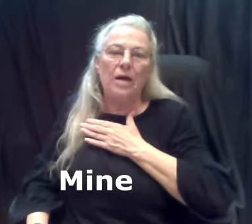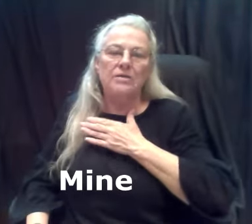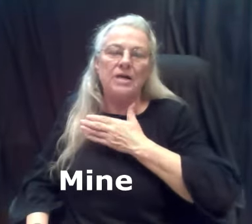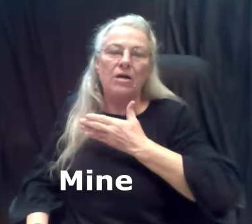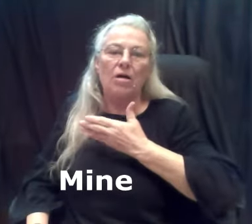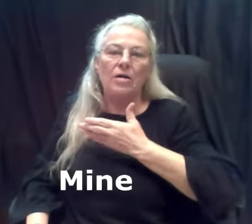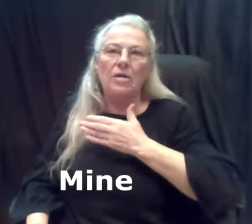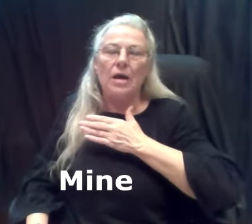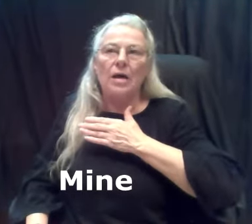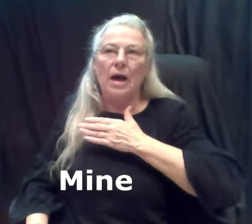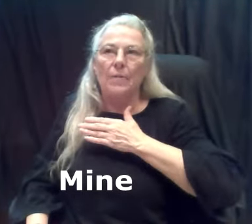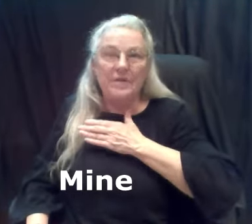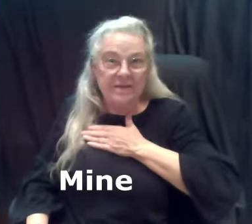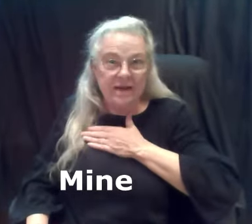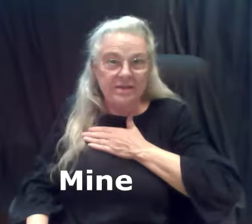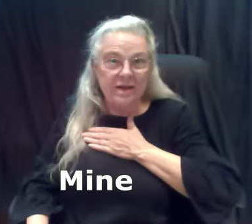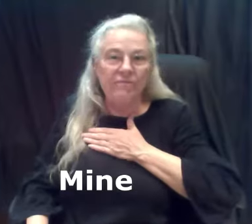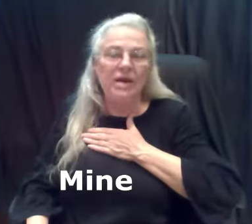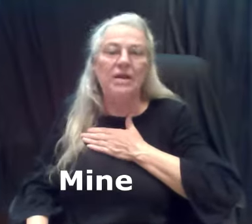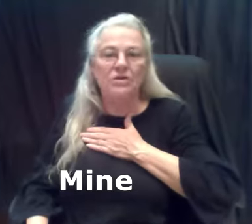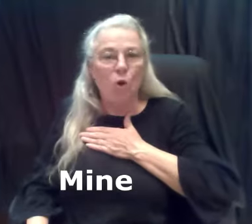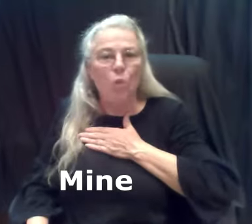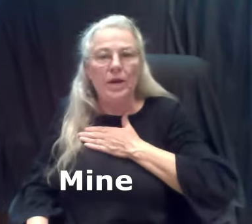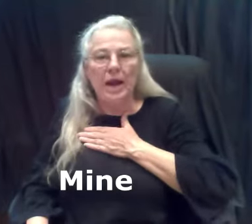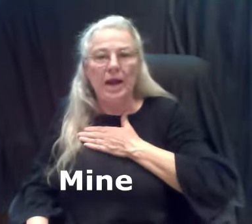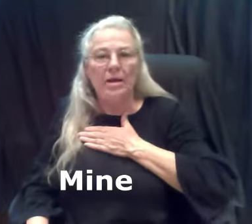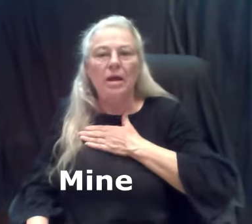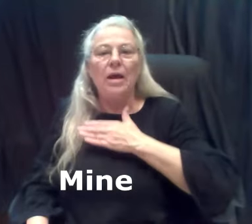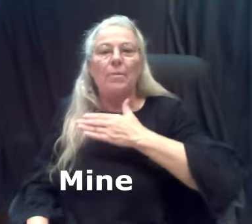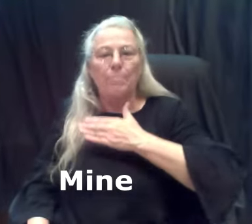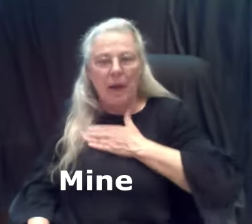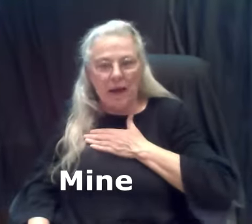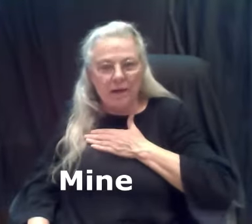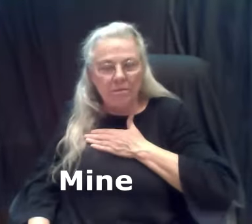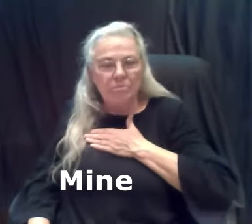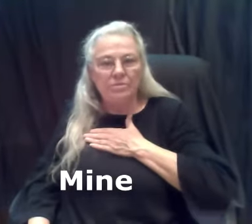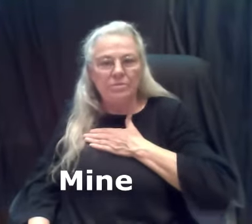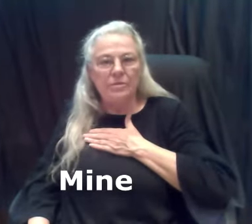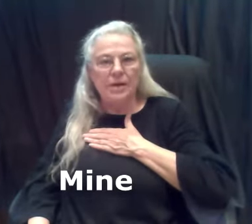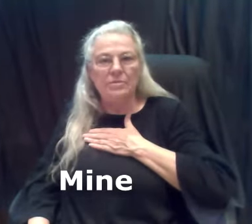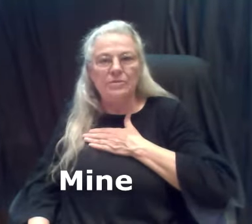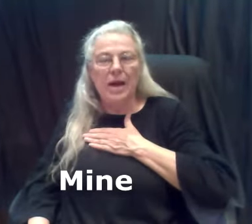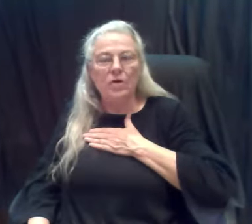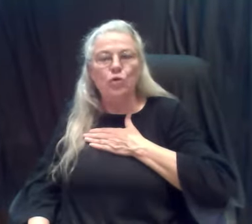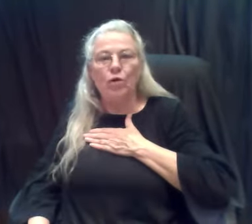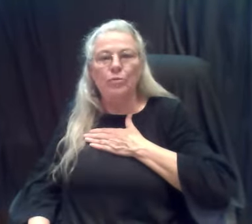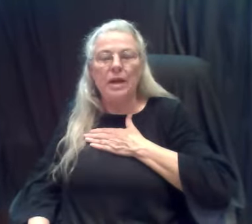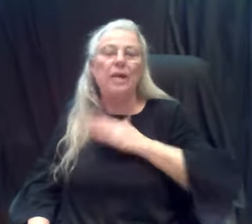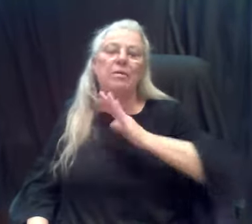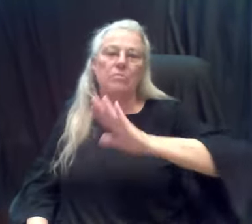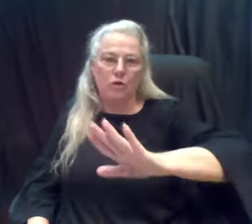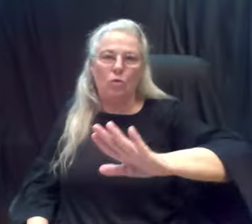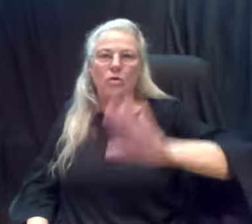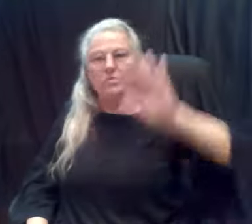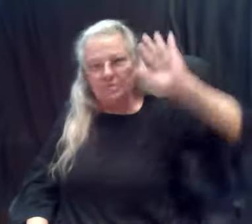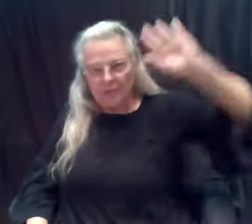that are possessive, it is open hand. Mine comes back toward me, yours,